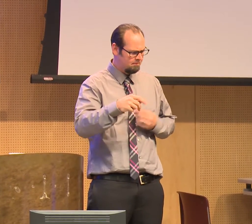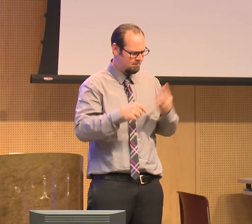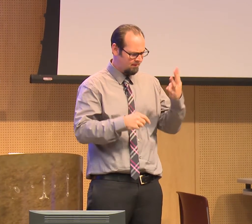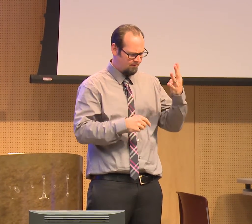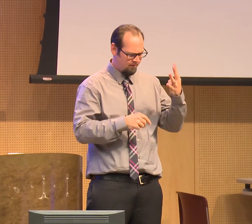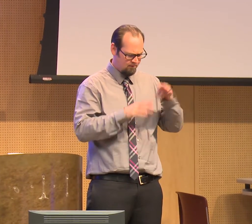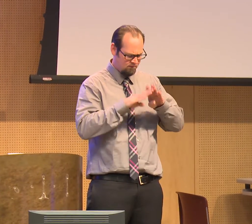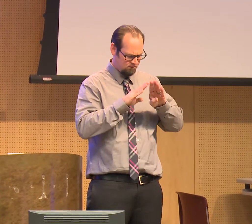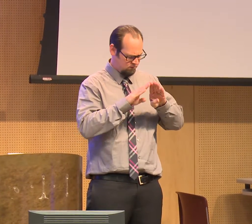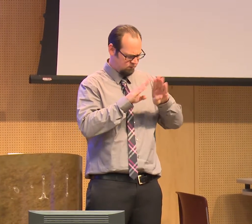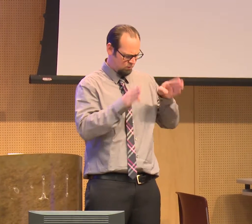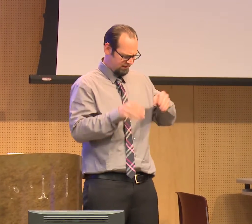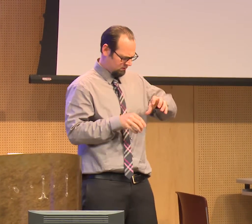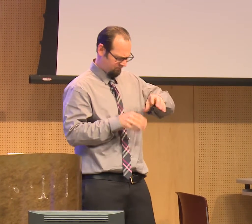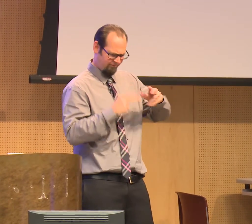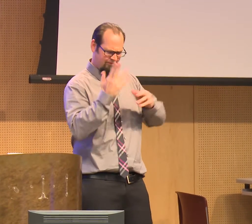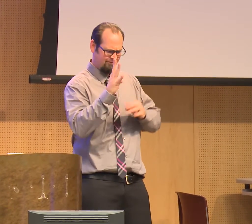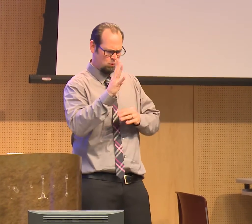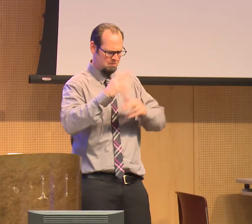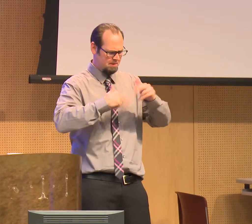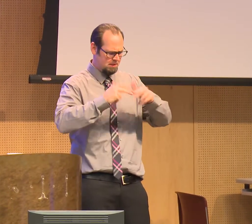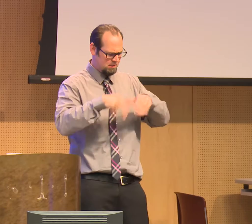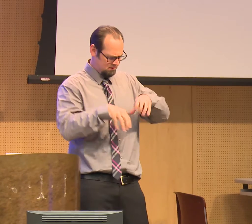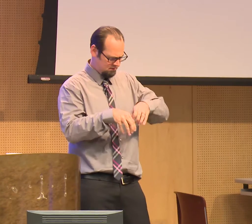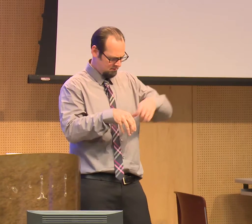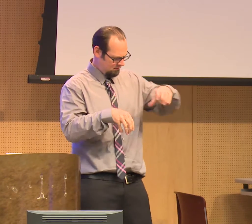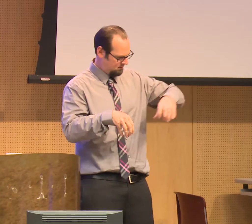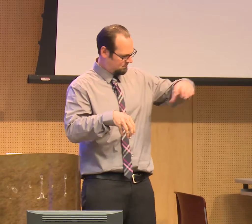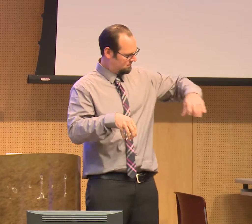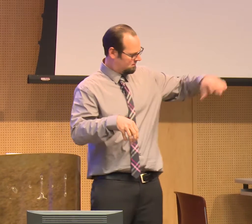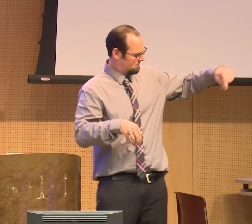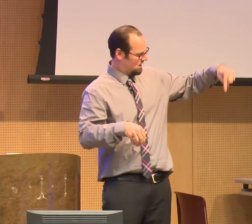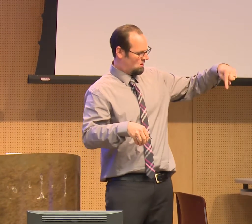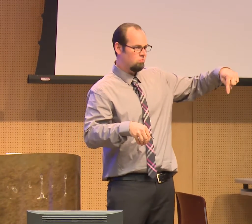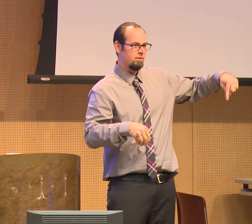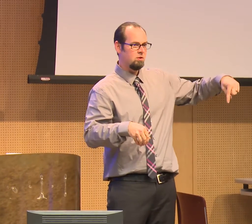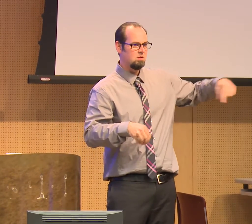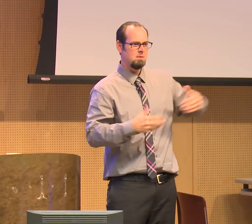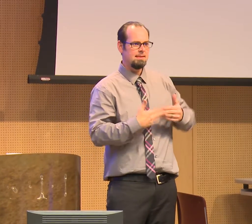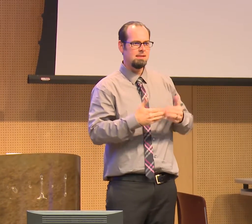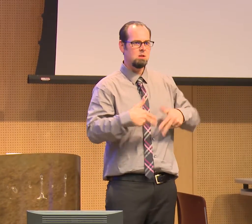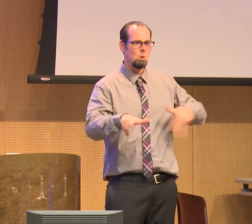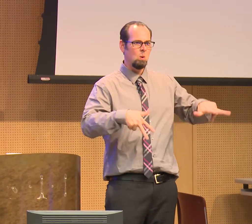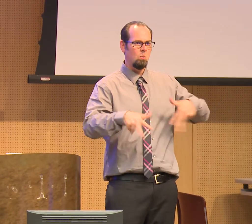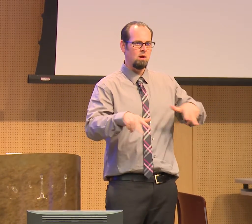His shop was a few houses down from his home, so it was in walking distance,